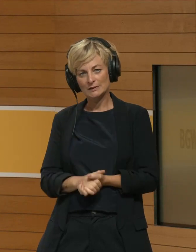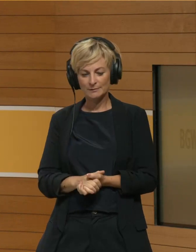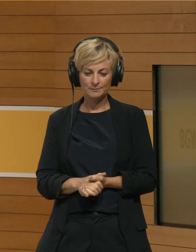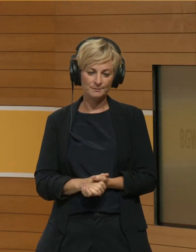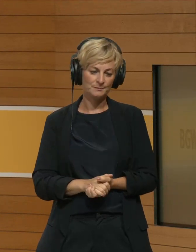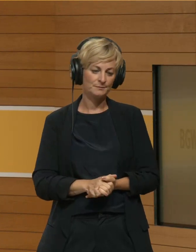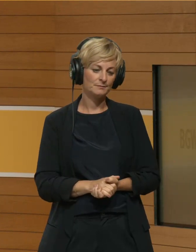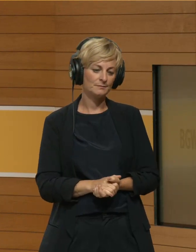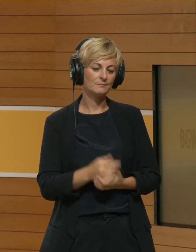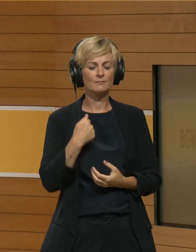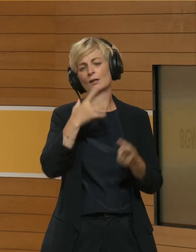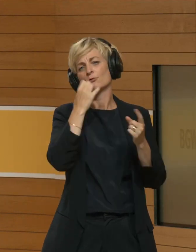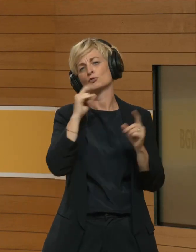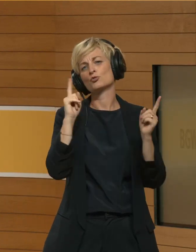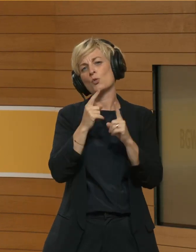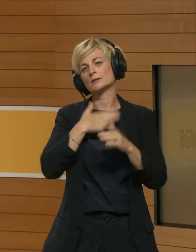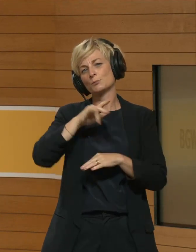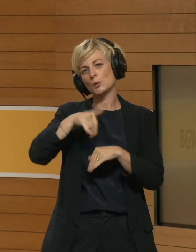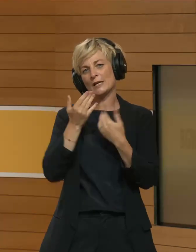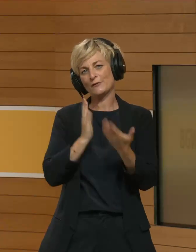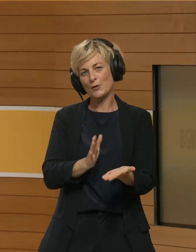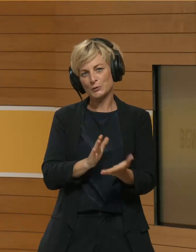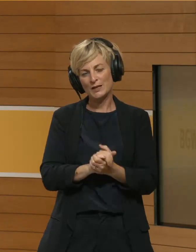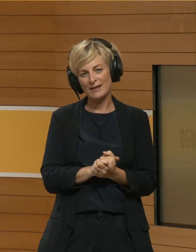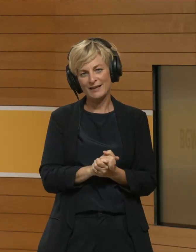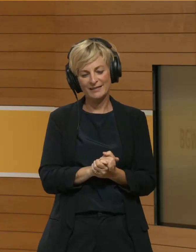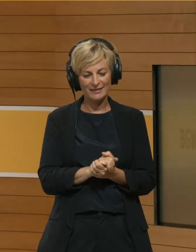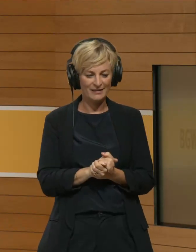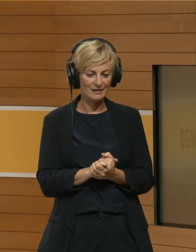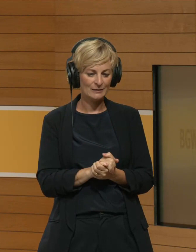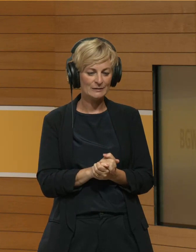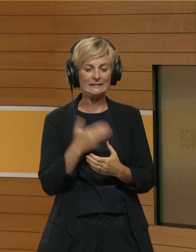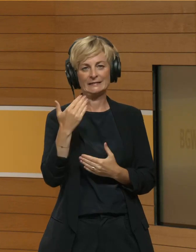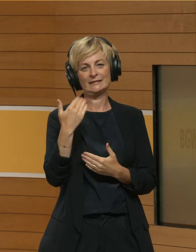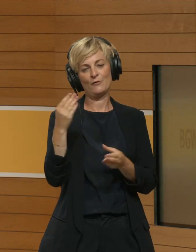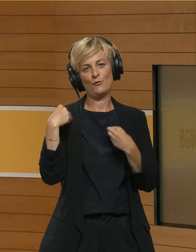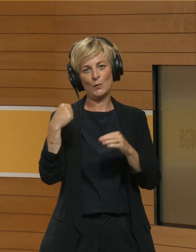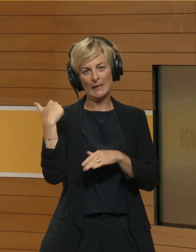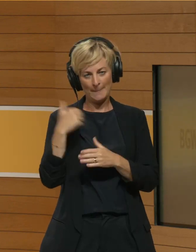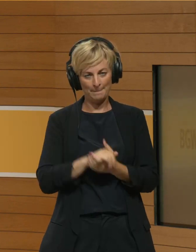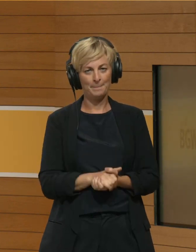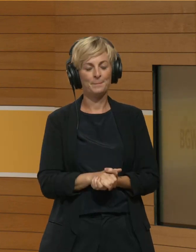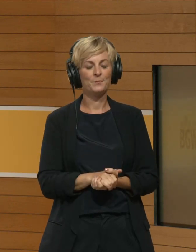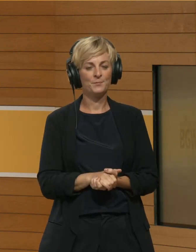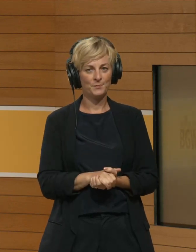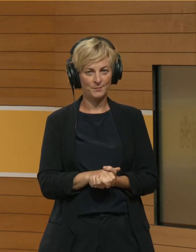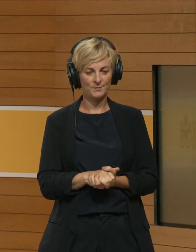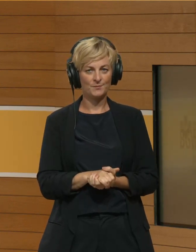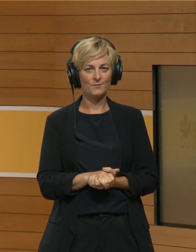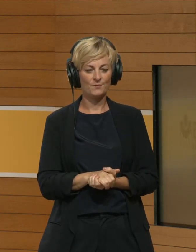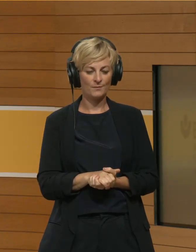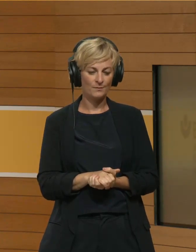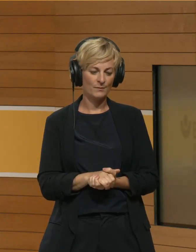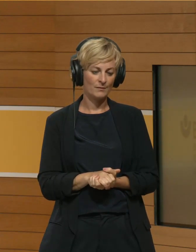can, the next, yes, genau, this is the right slide. So I want to give you some overview of